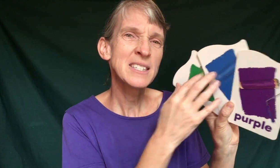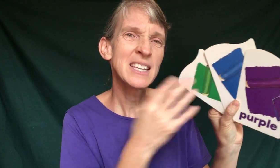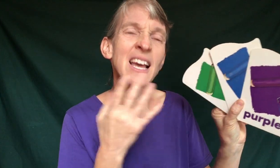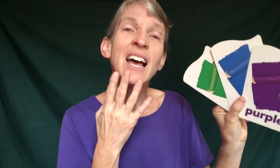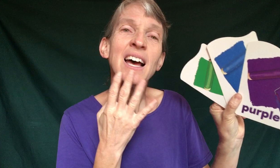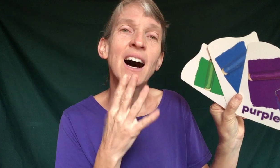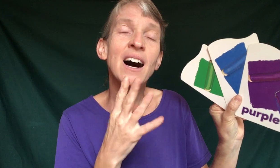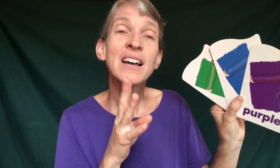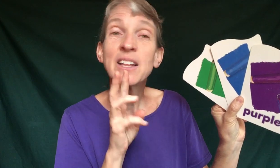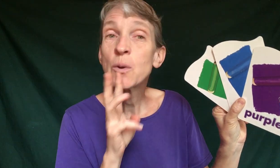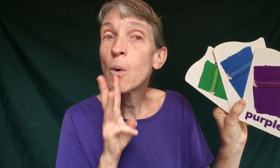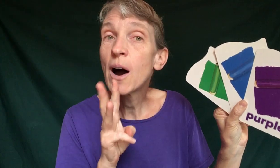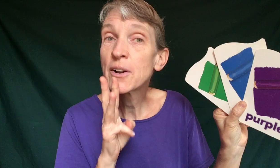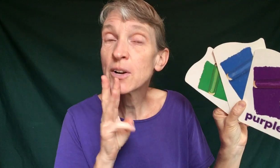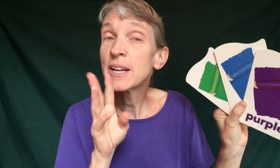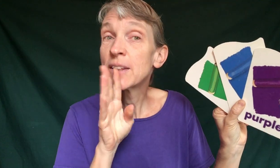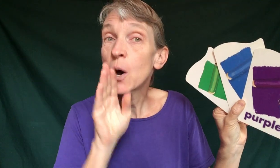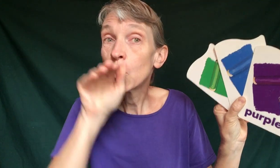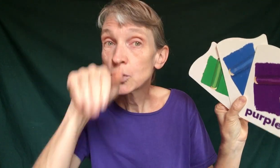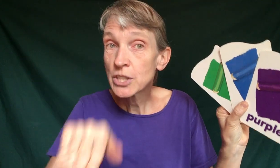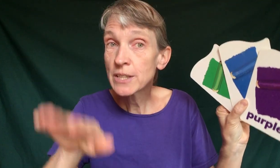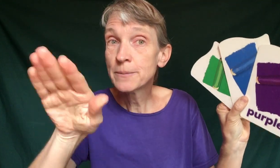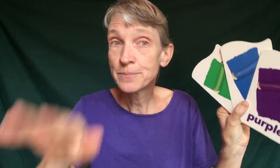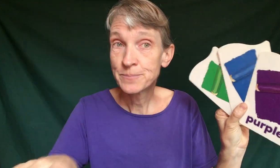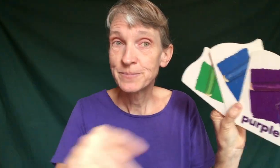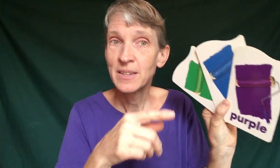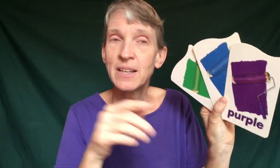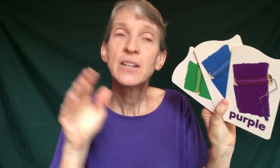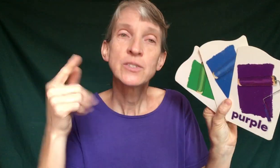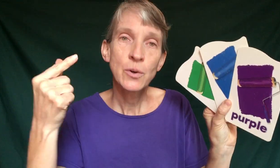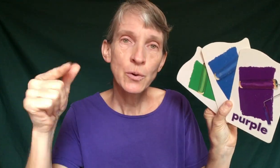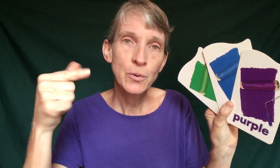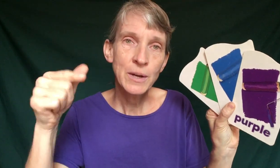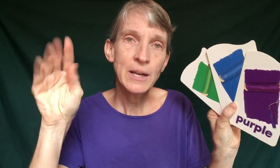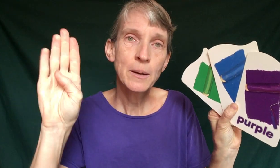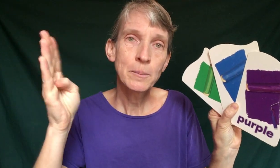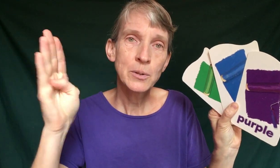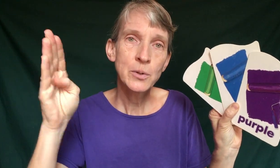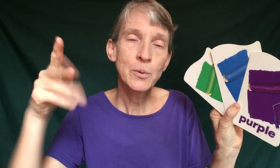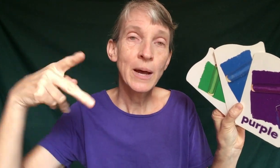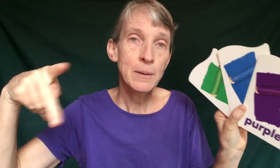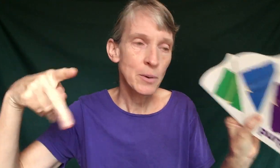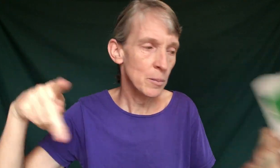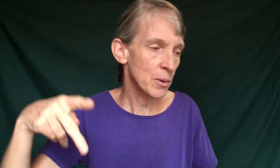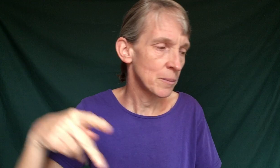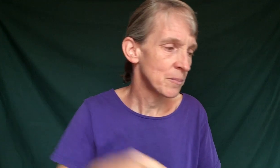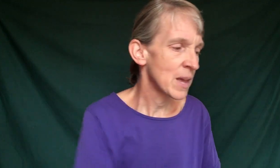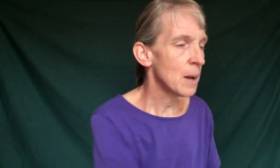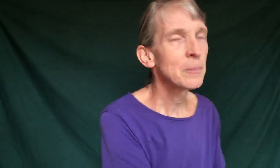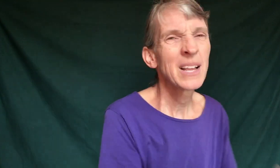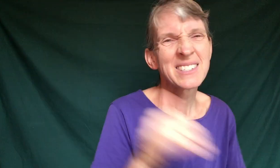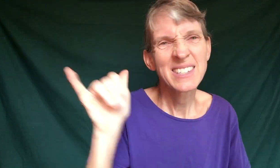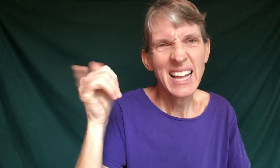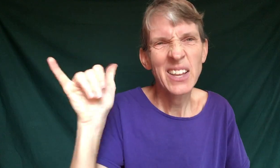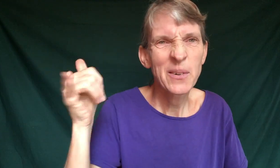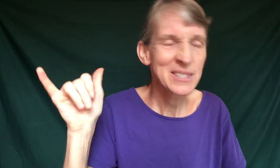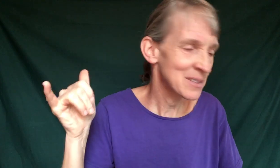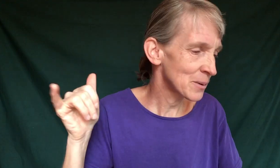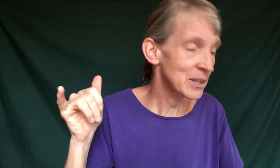see in the water, in the ocean. So green, blue, and purple, plus yellow isn't really an